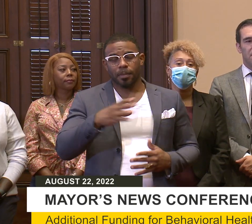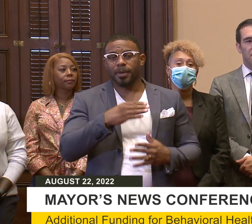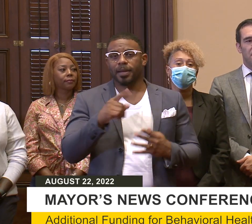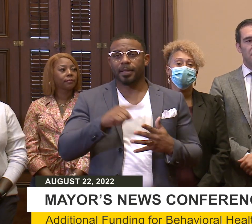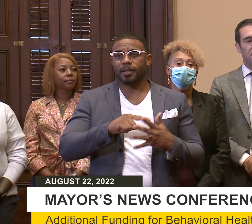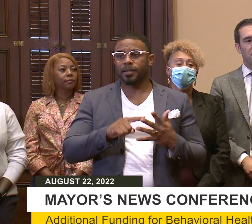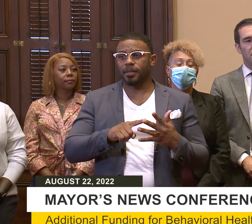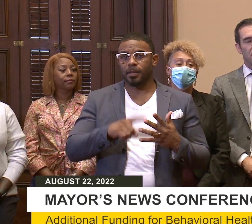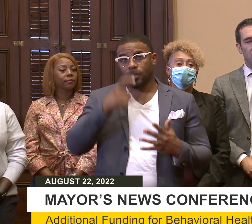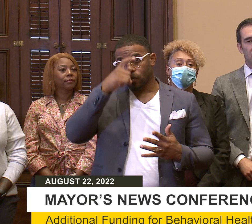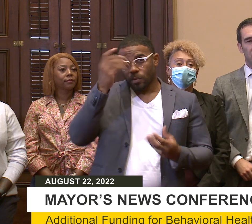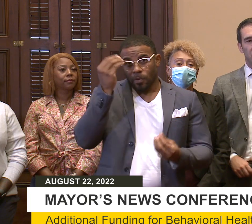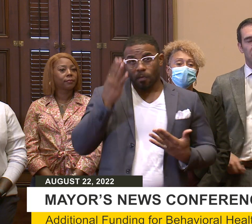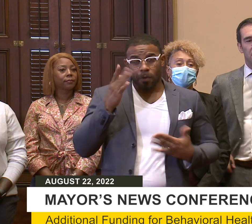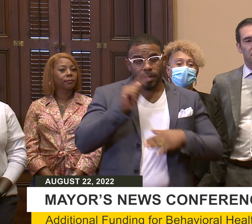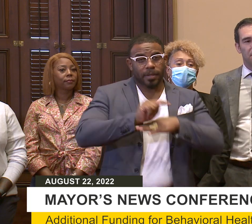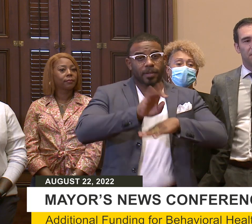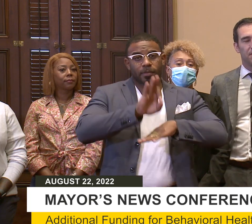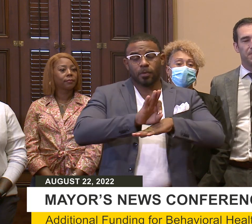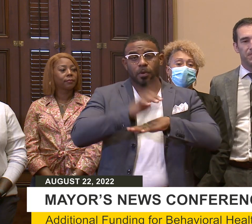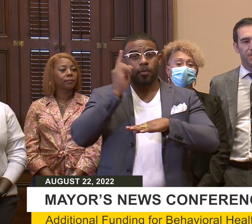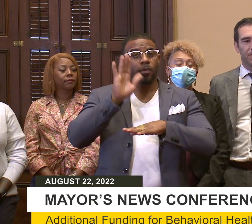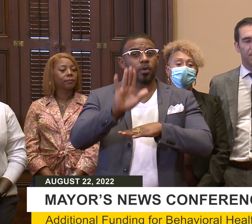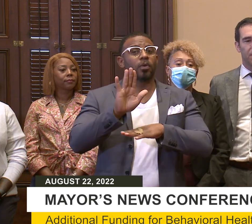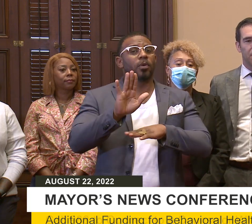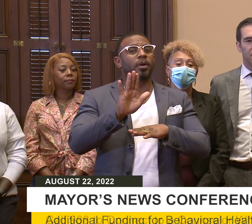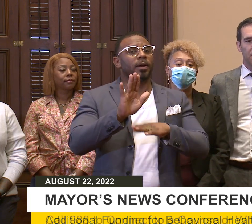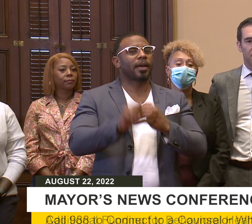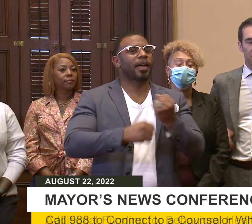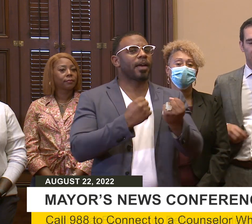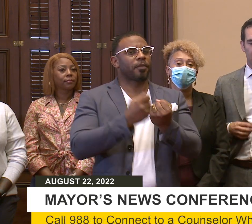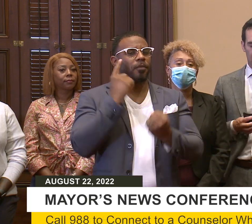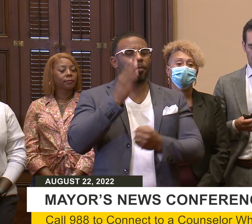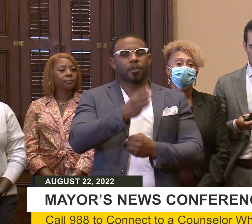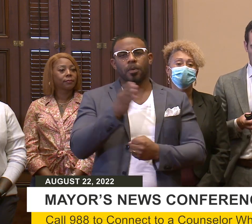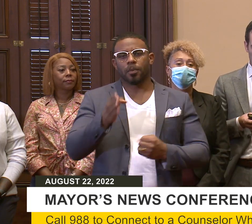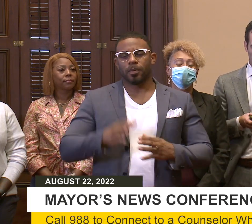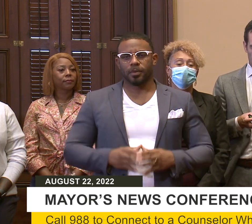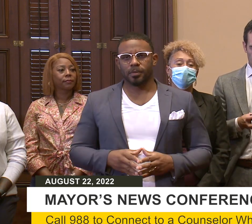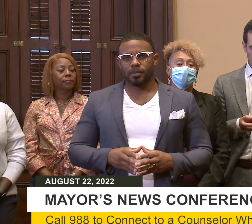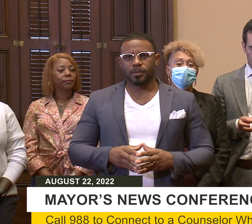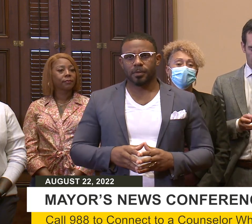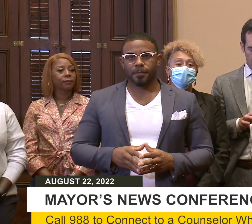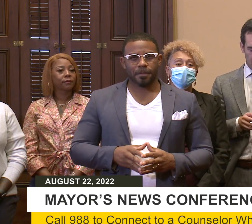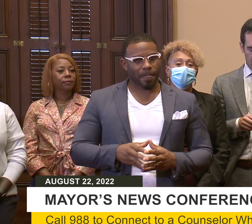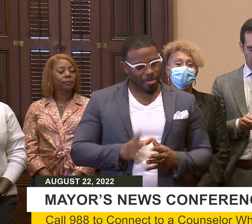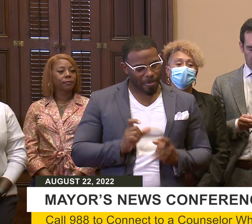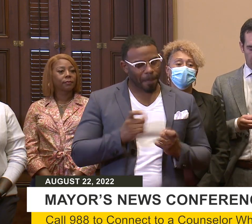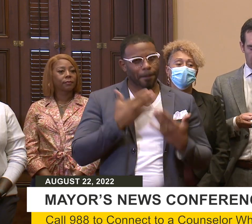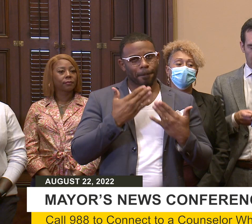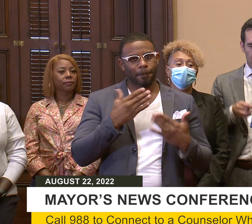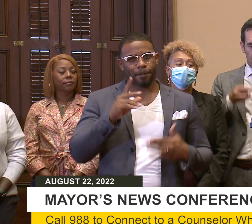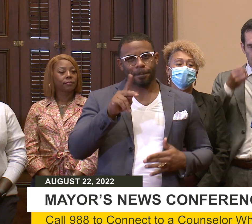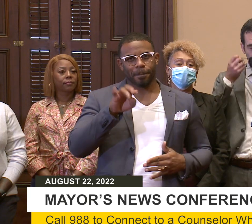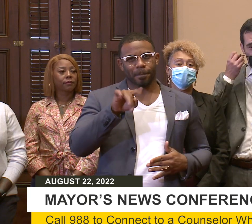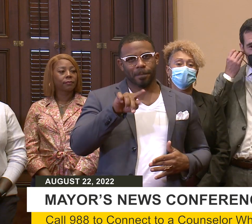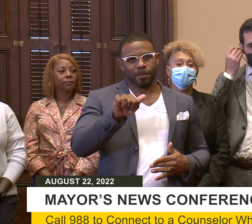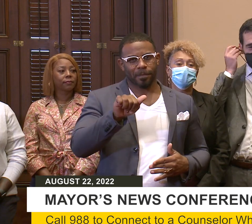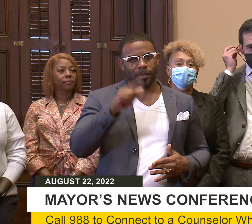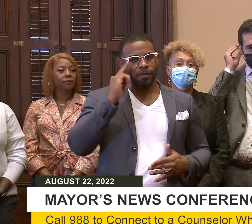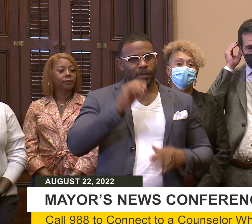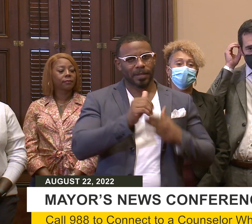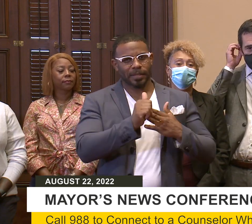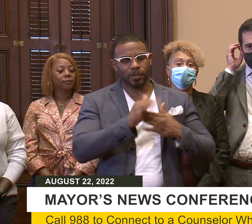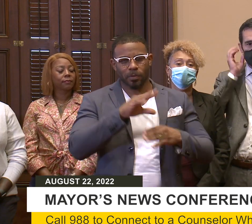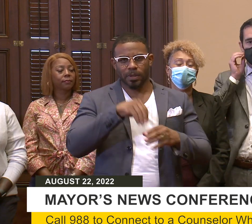the Trauma-Informed Task Force for your advocacy for Baltimoreans, and to give thanks to Krista Taylor for her